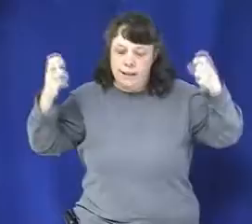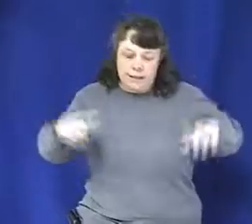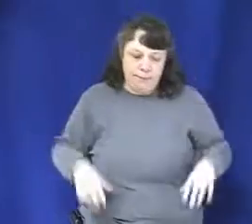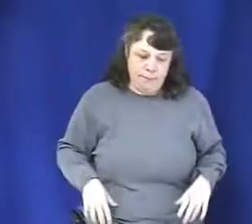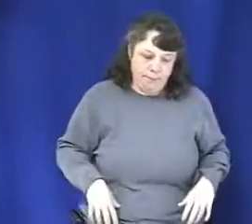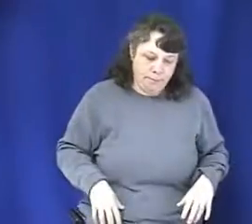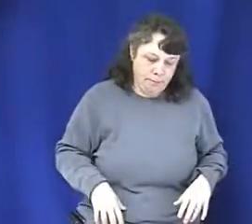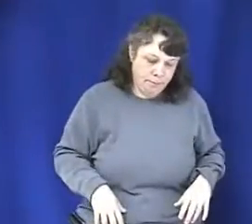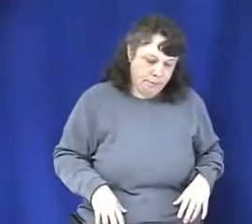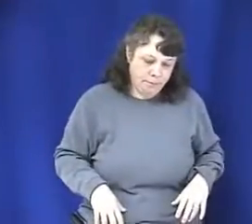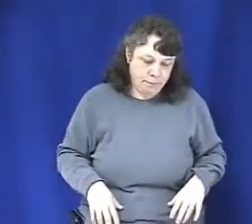furious.